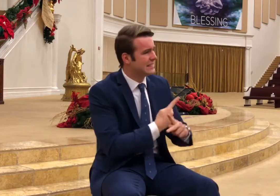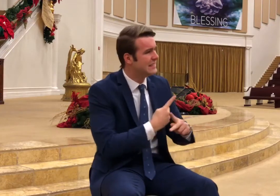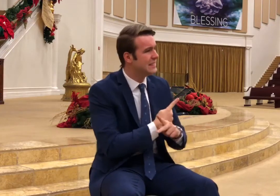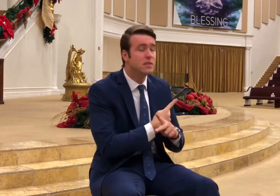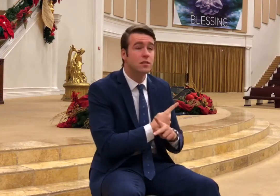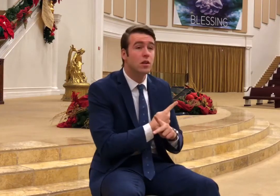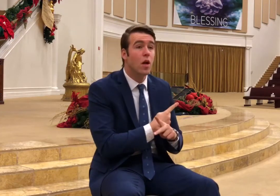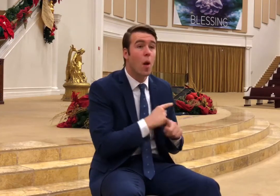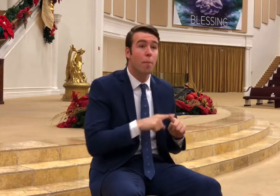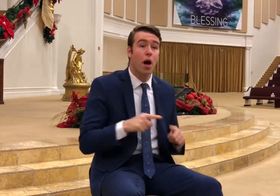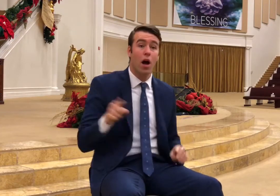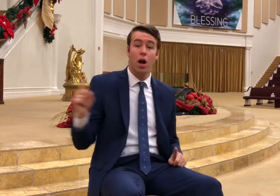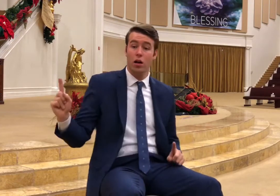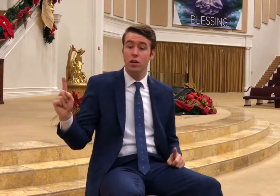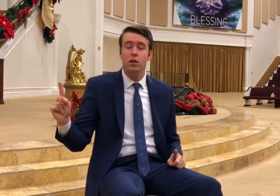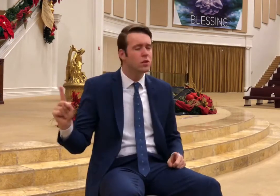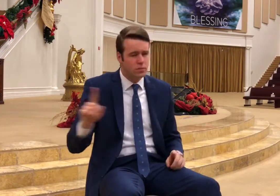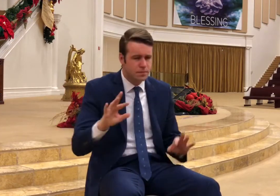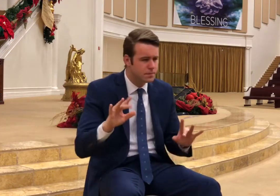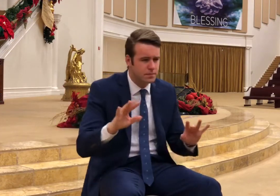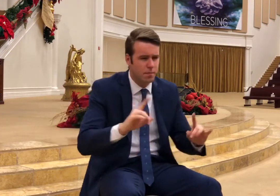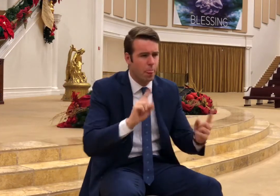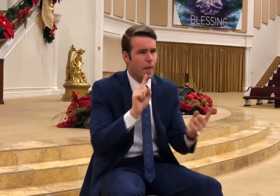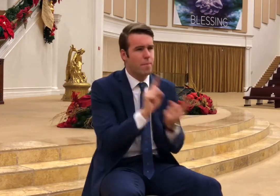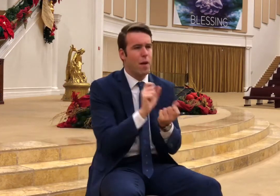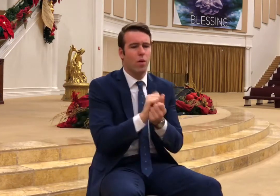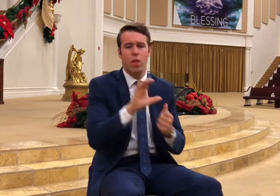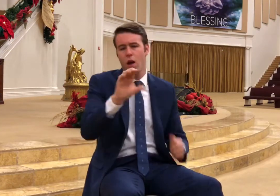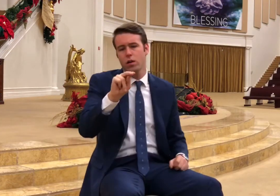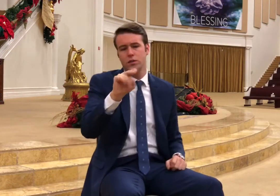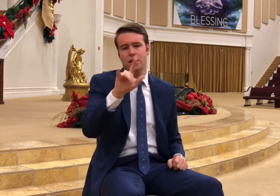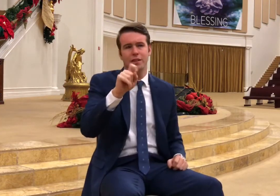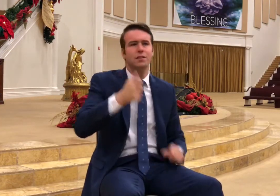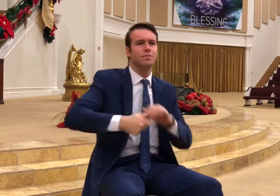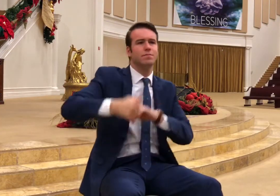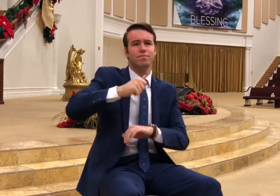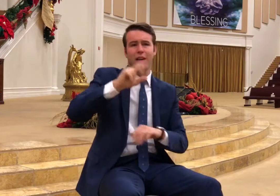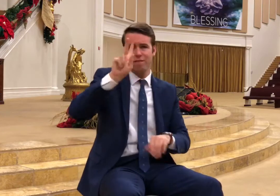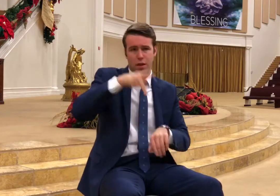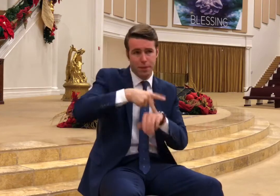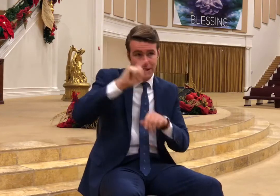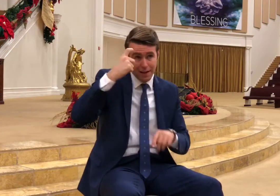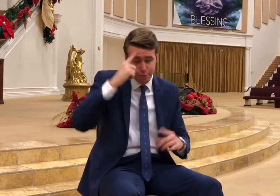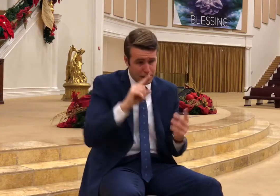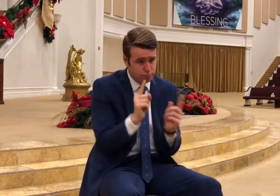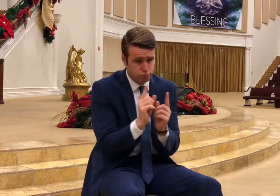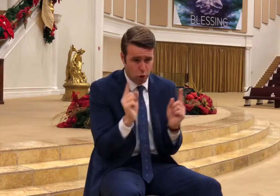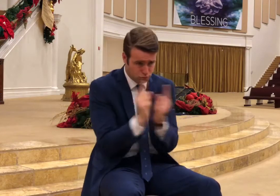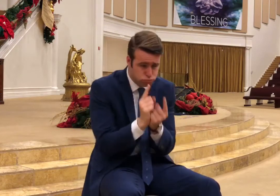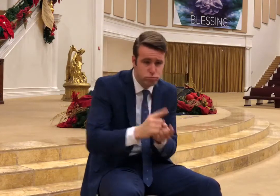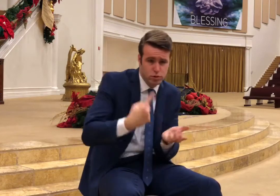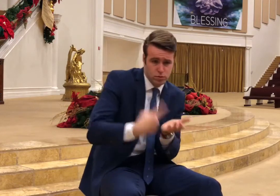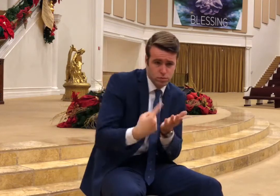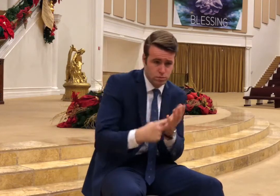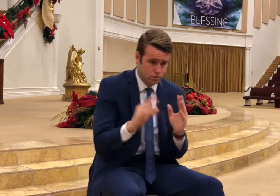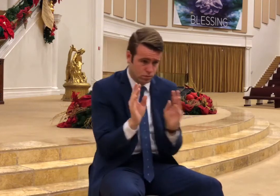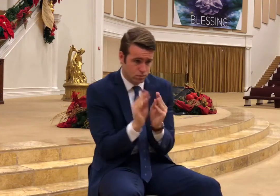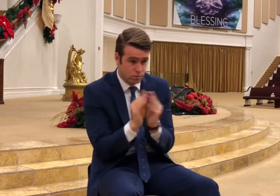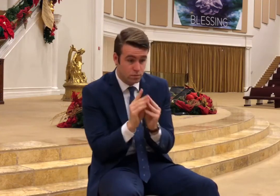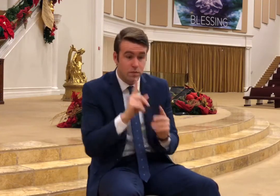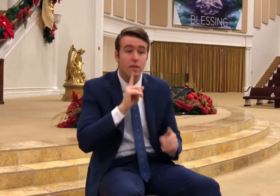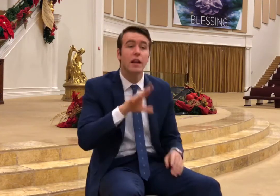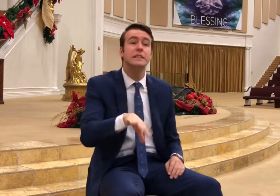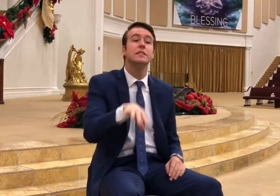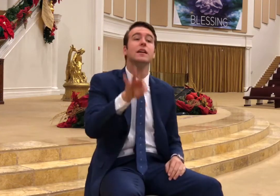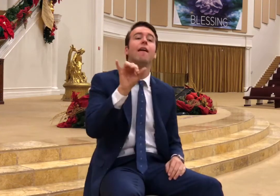But what we discovered, he went to work, he met with the consulate, he met with the Philippine government, and he discovered that they can